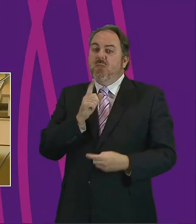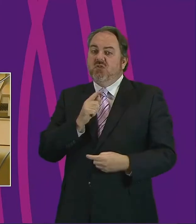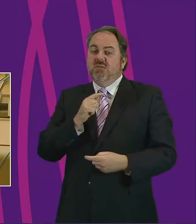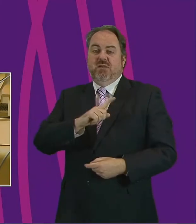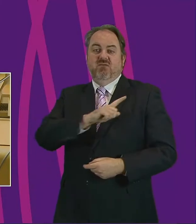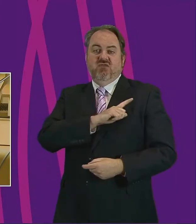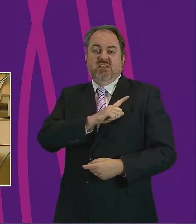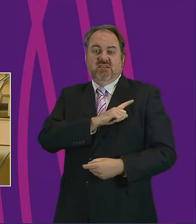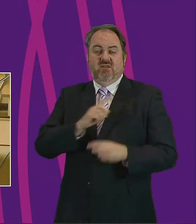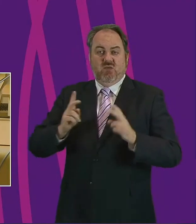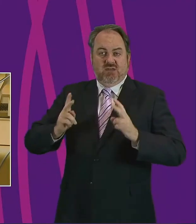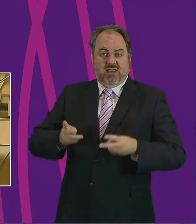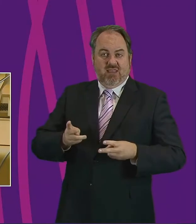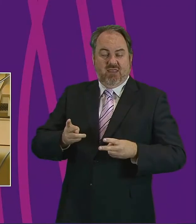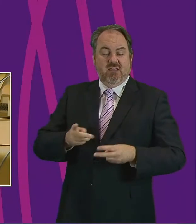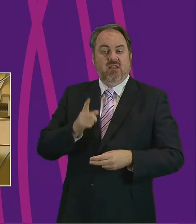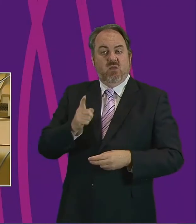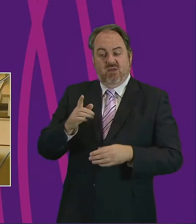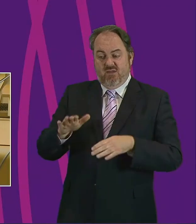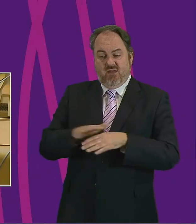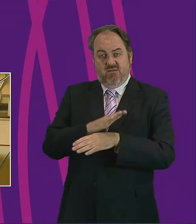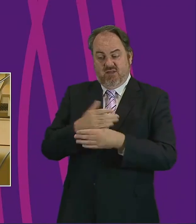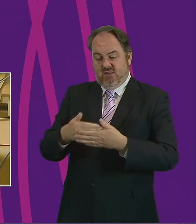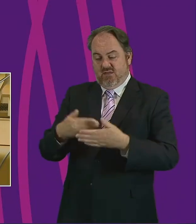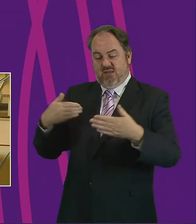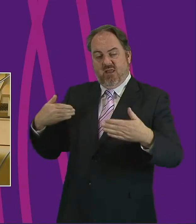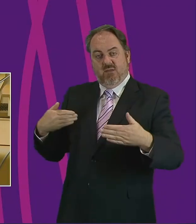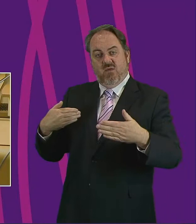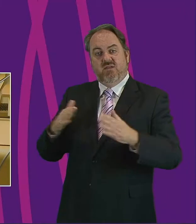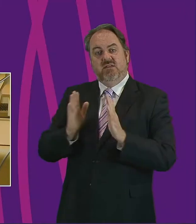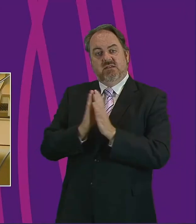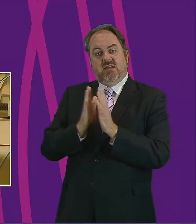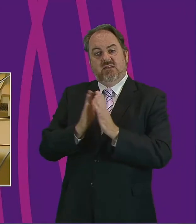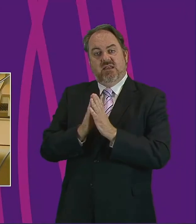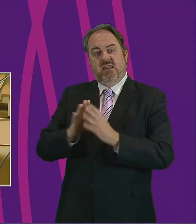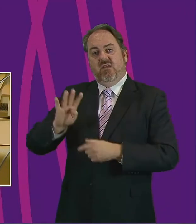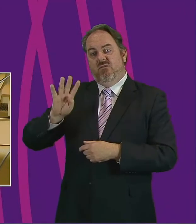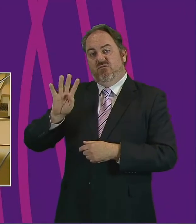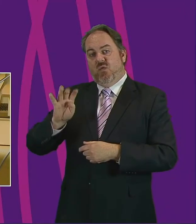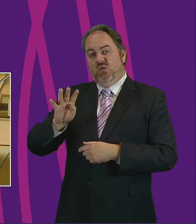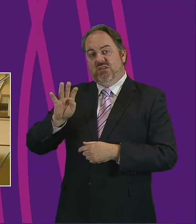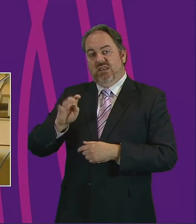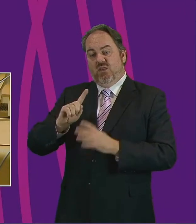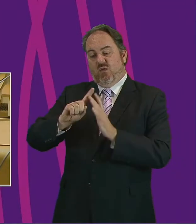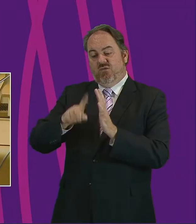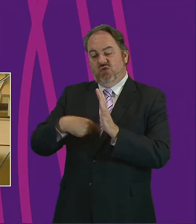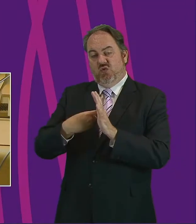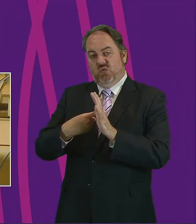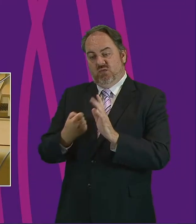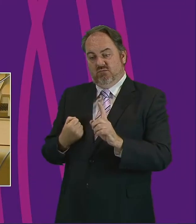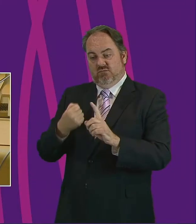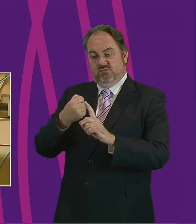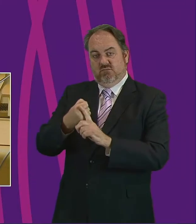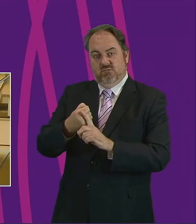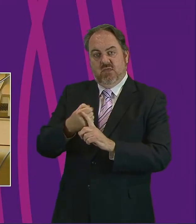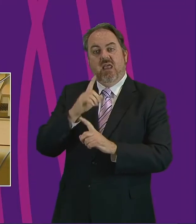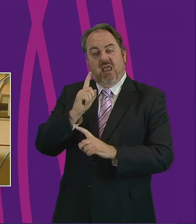latest NRS report covers the period to Sunday the 14th of June, and at that point, according to our daily figures,